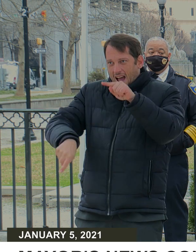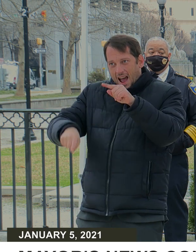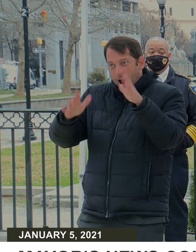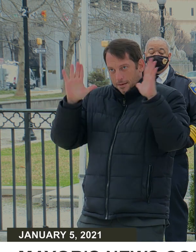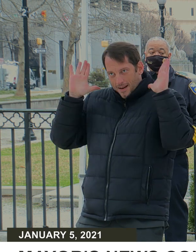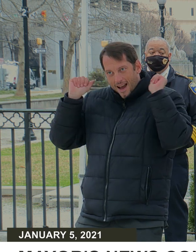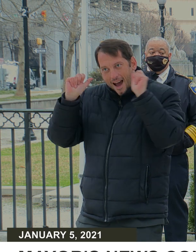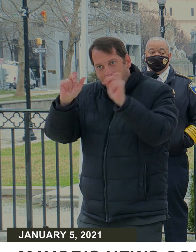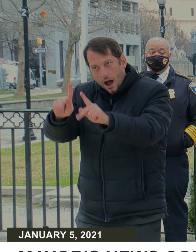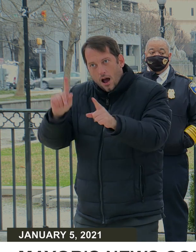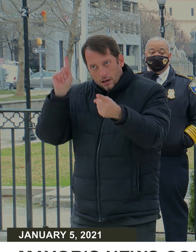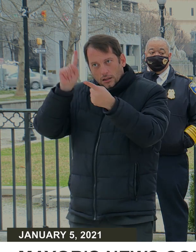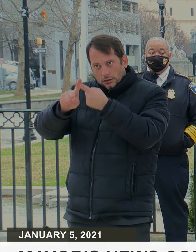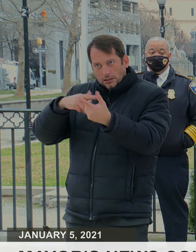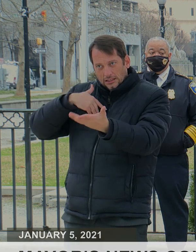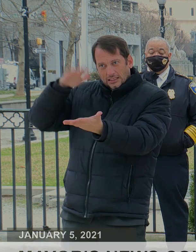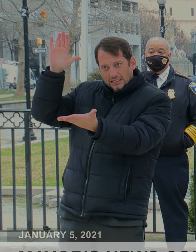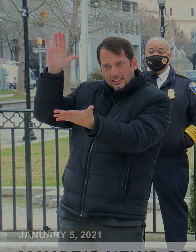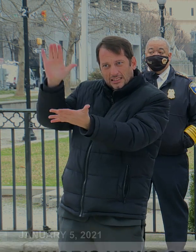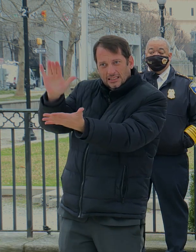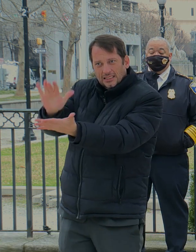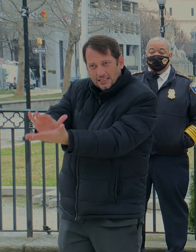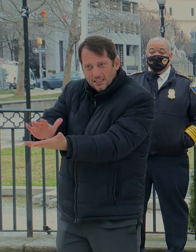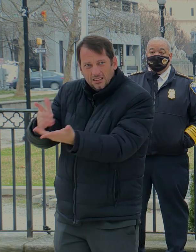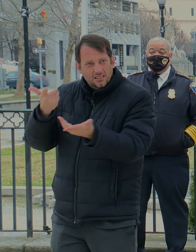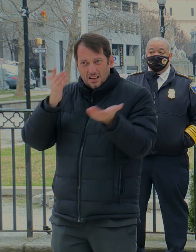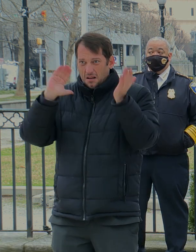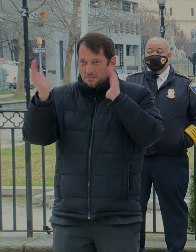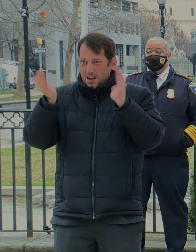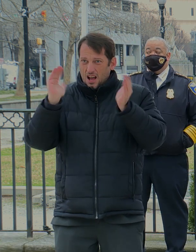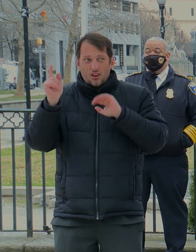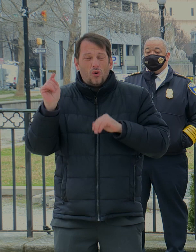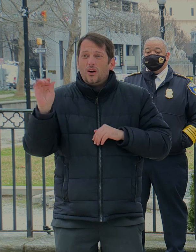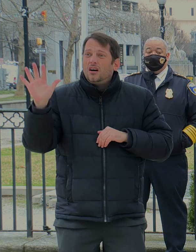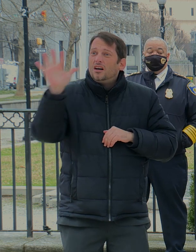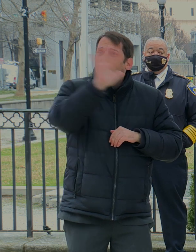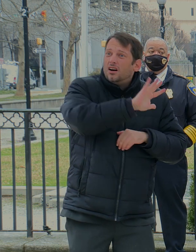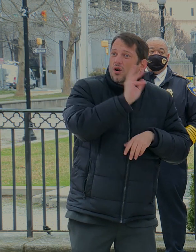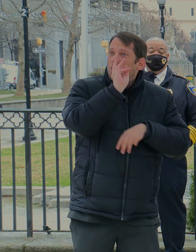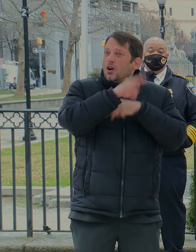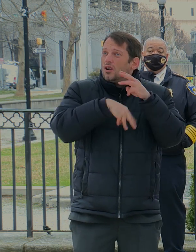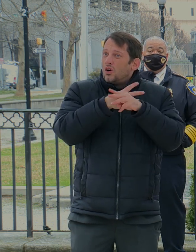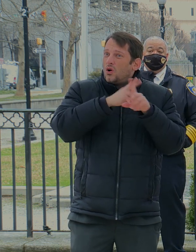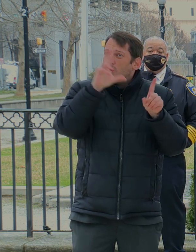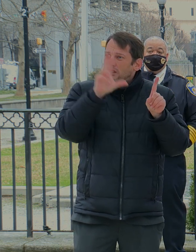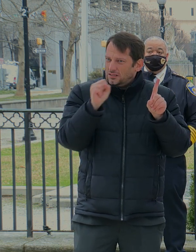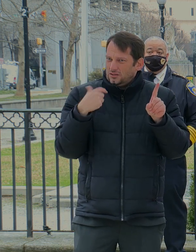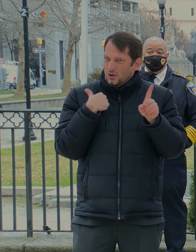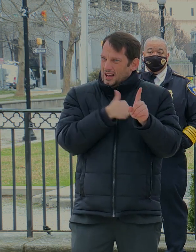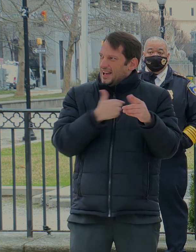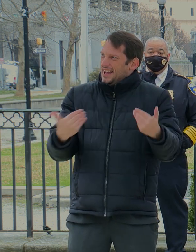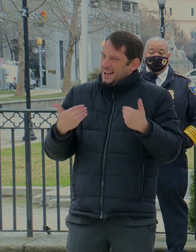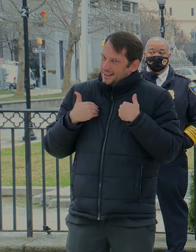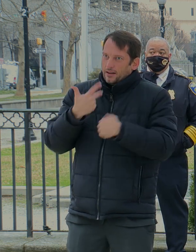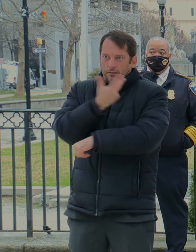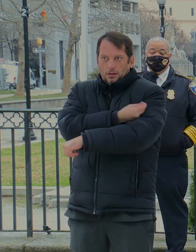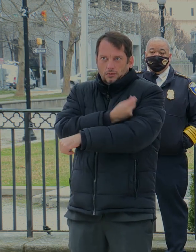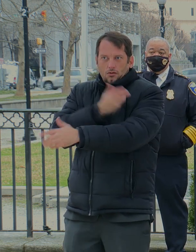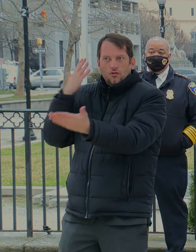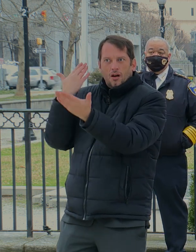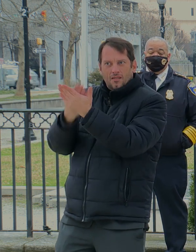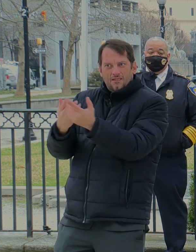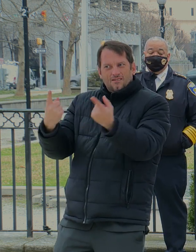the rest of the world, right? We have to get to that point. We have the vaccine now, and we just need folks to follow those